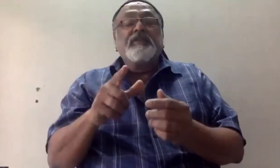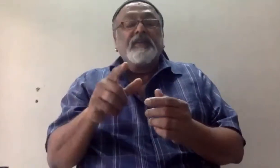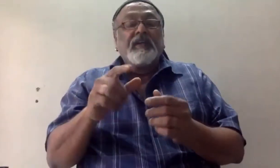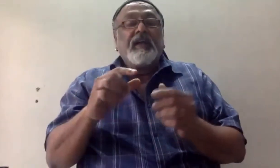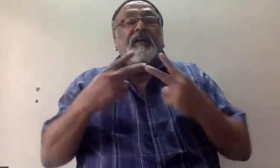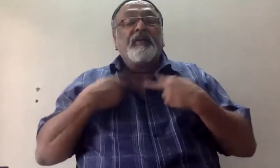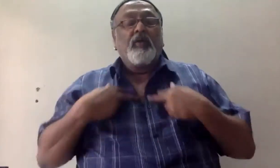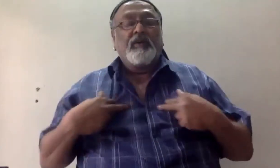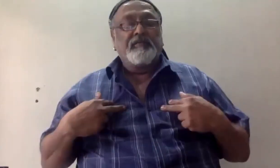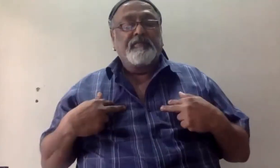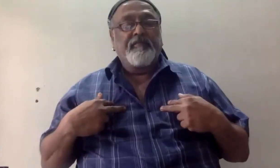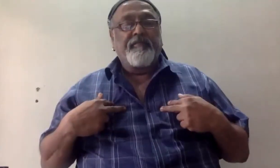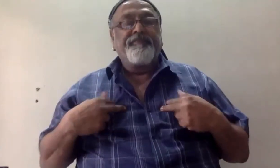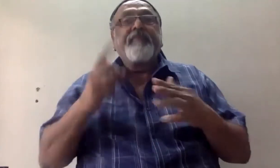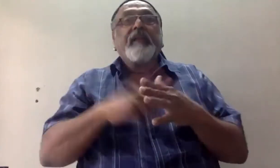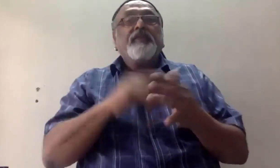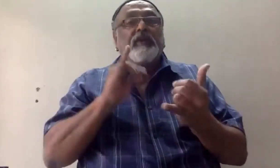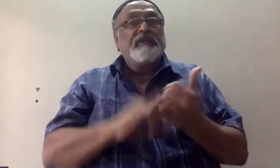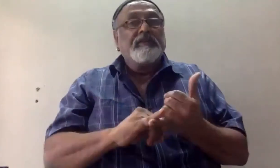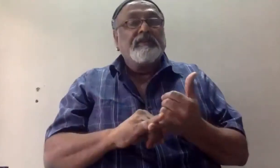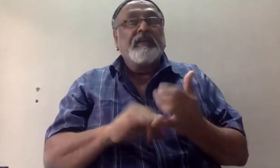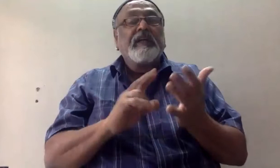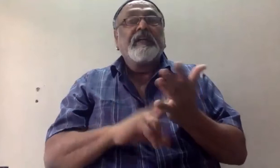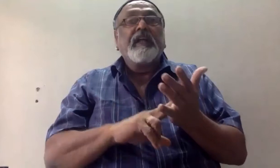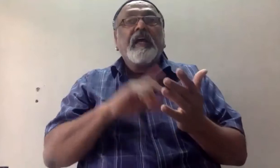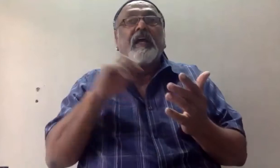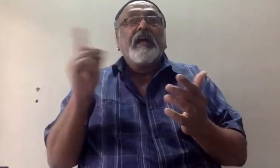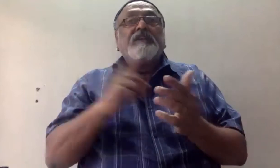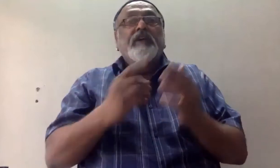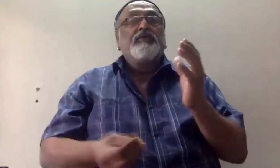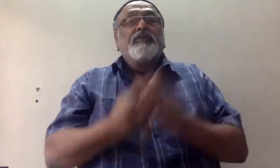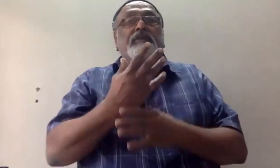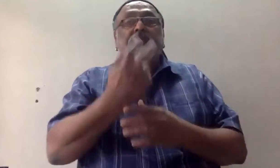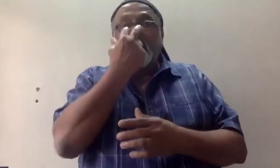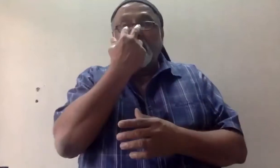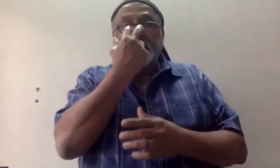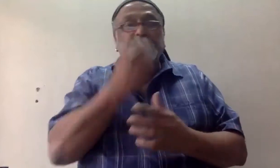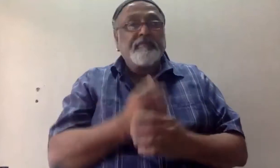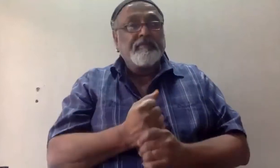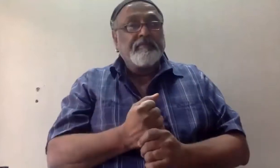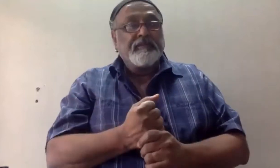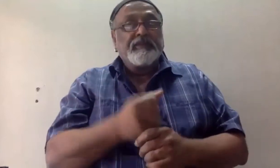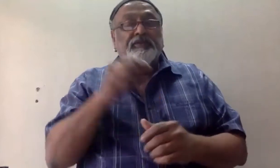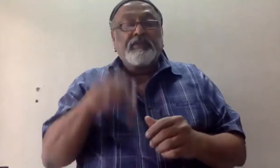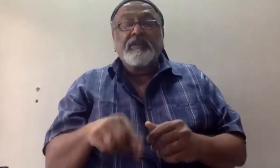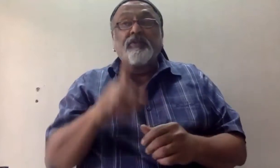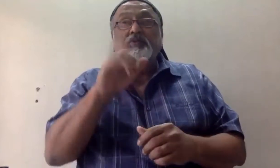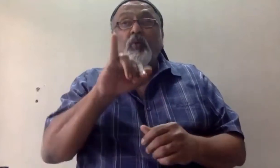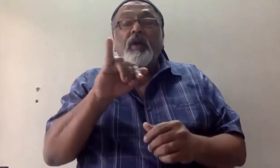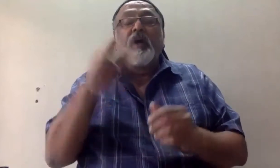the Joint Secretary at the National Association for the Blind. Today, we all are here for the 16th lecture of the Disability